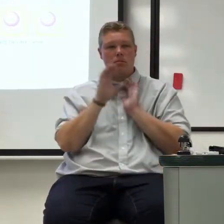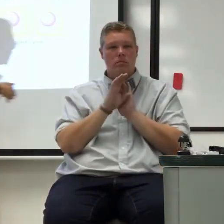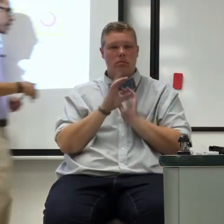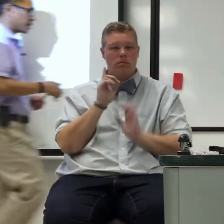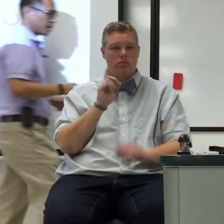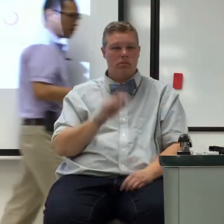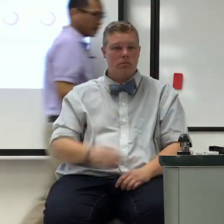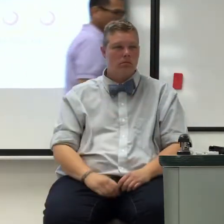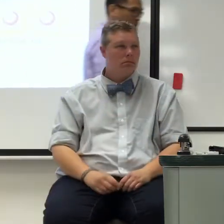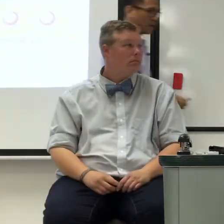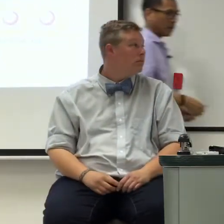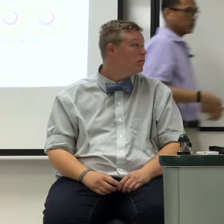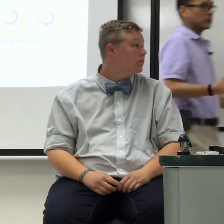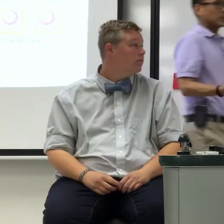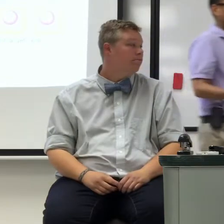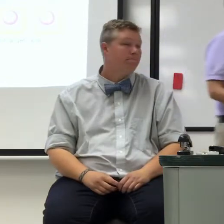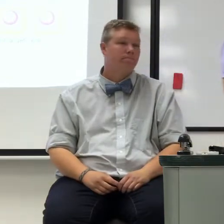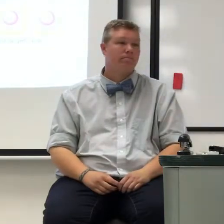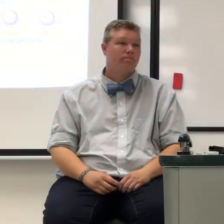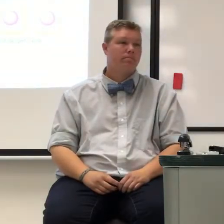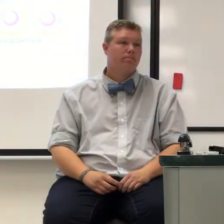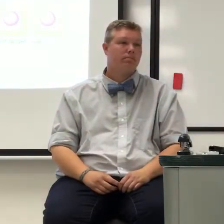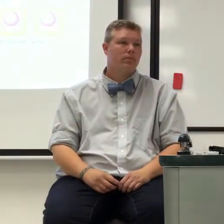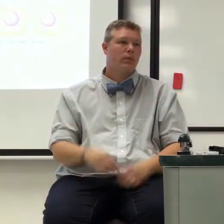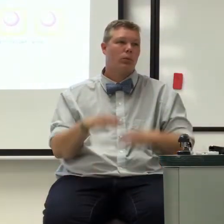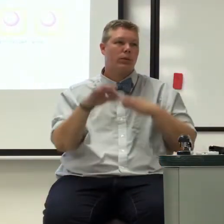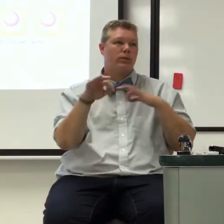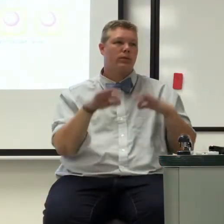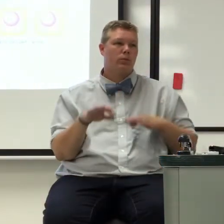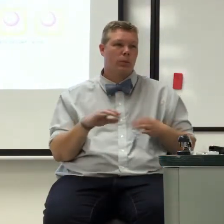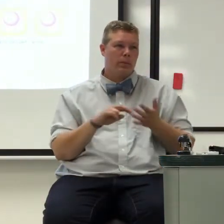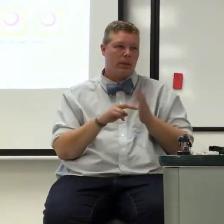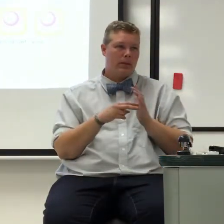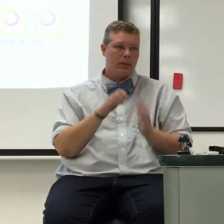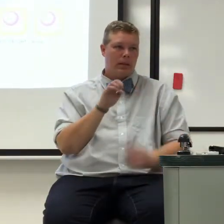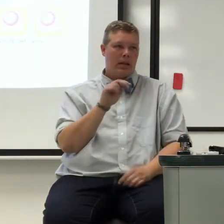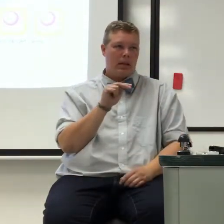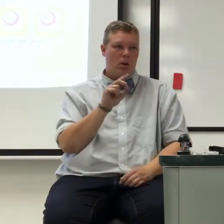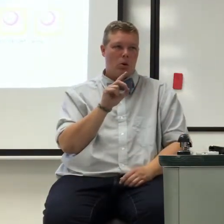me define the endocrine system.